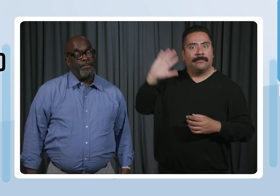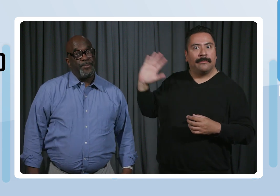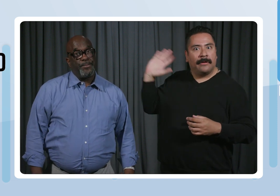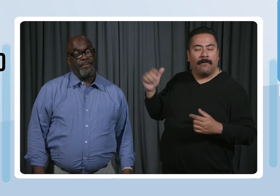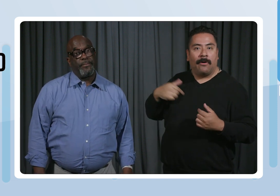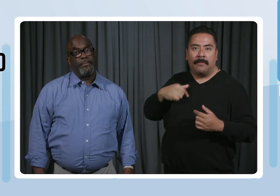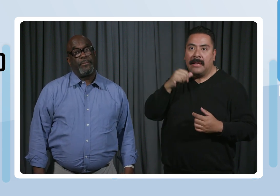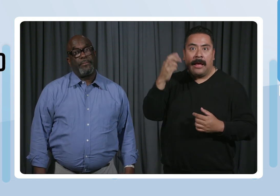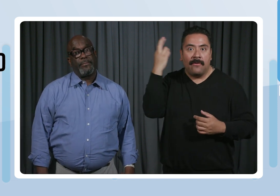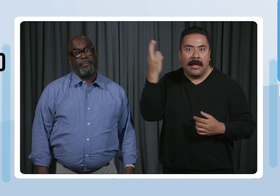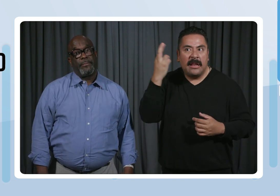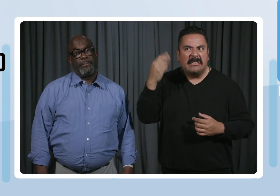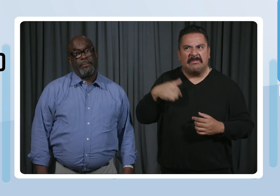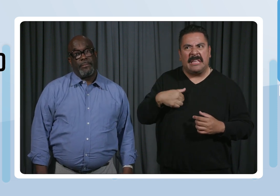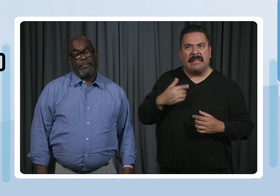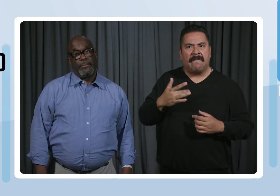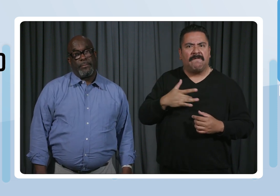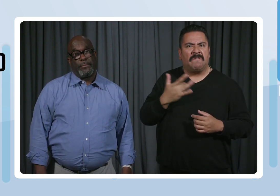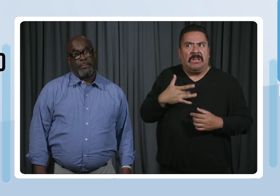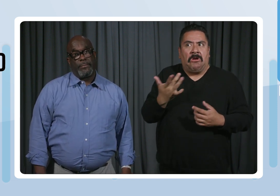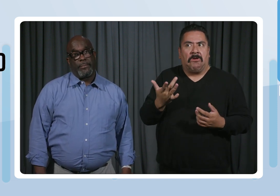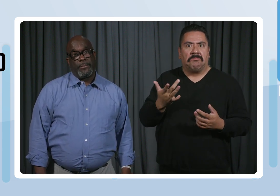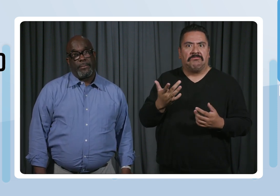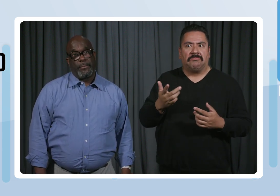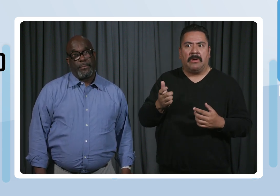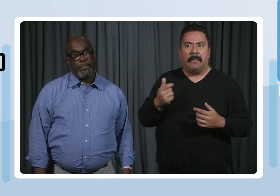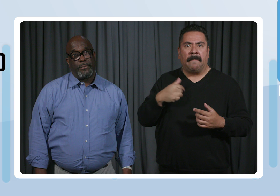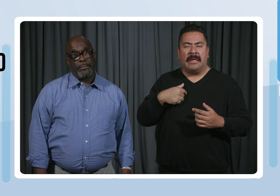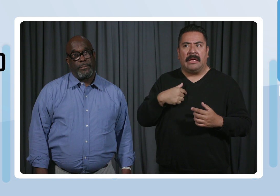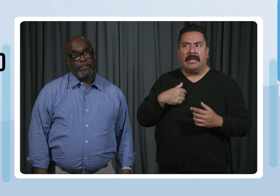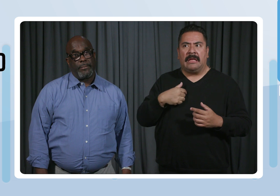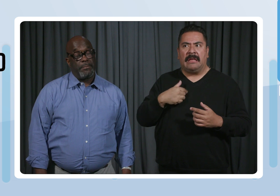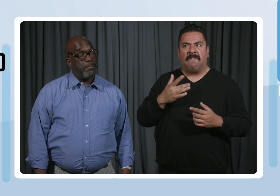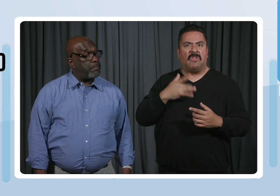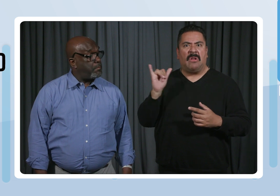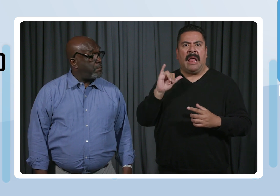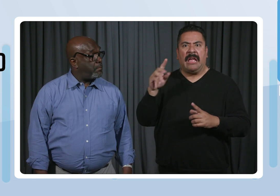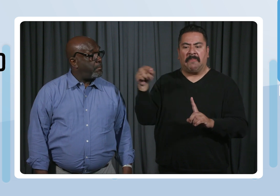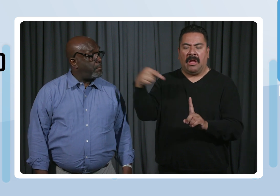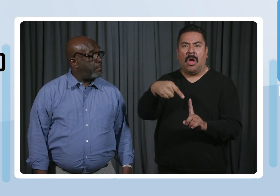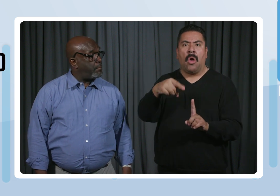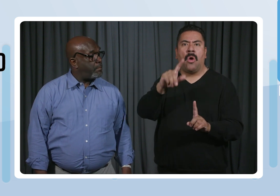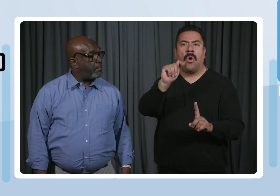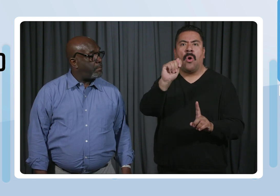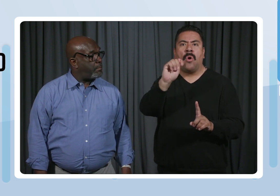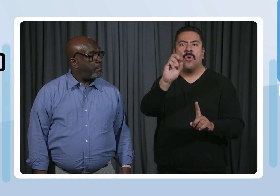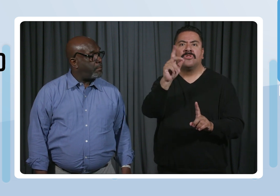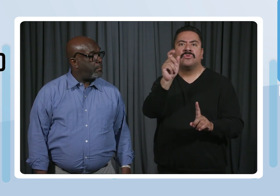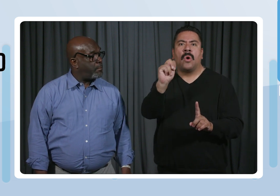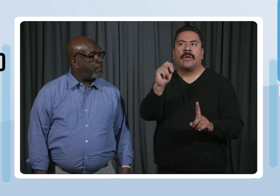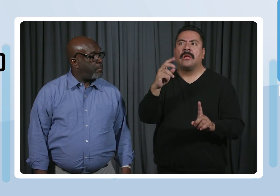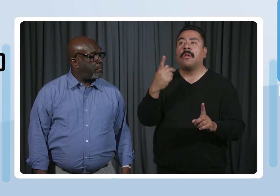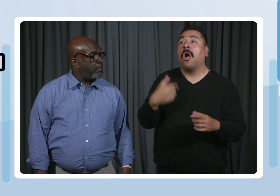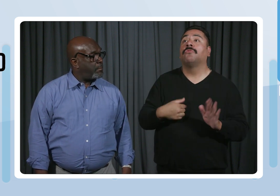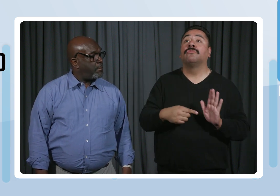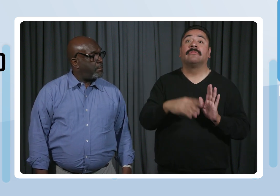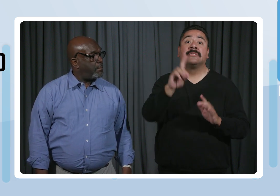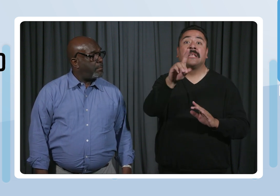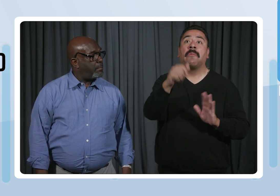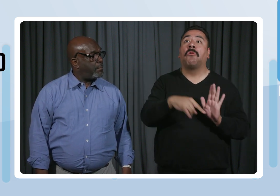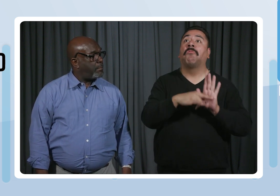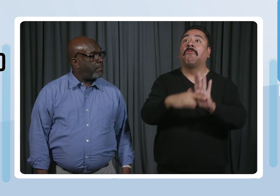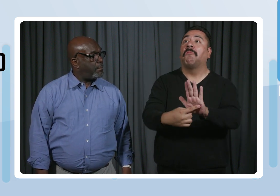I don't feel like I was treated as a token as much as I was, yes, the disabled kid